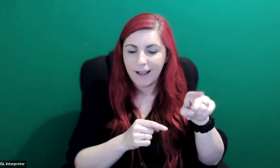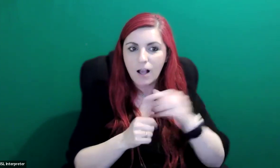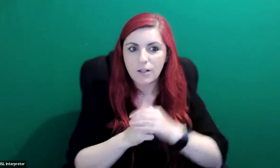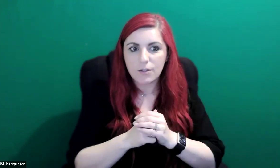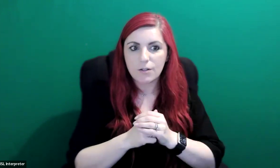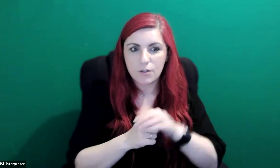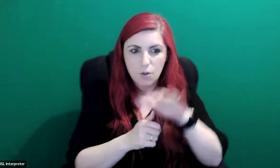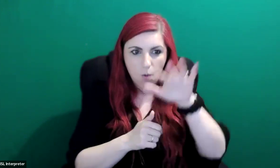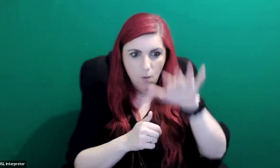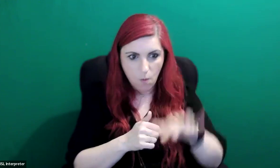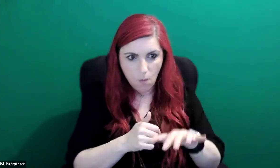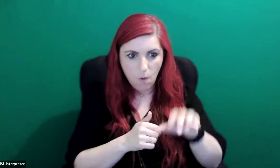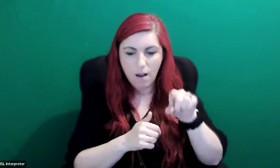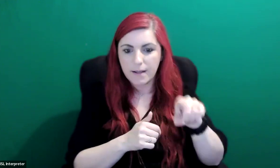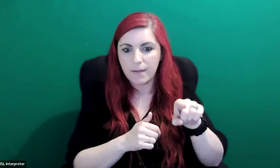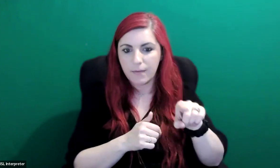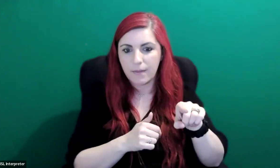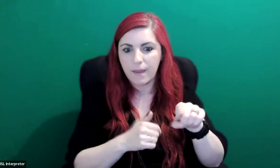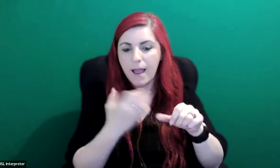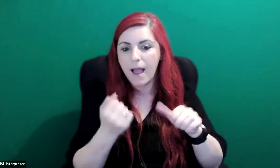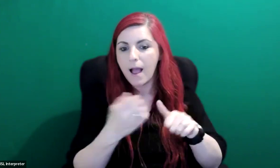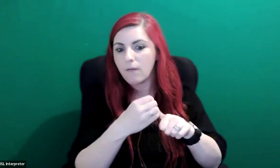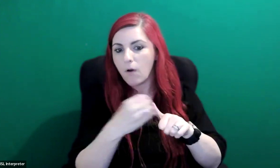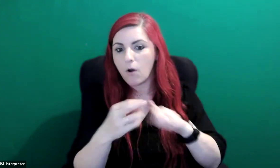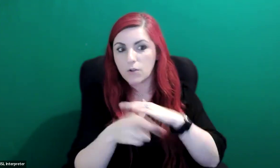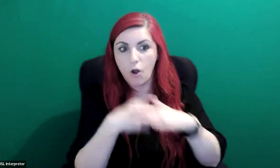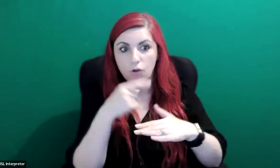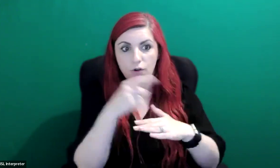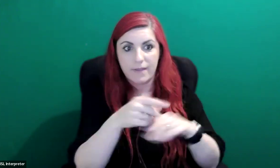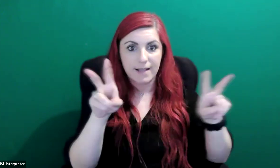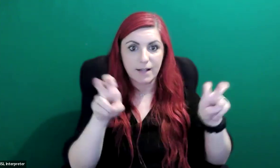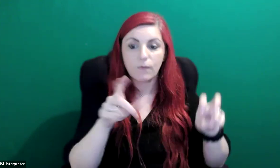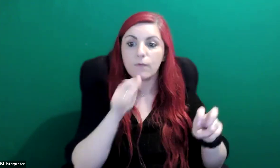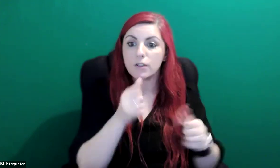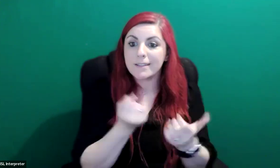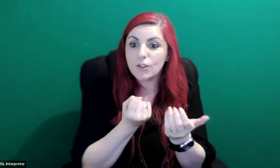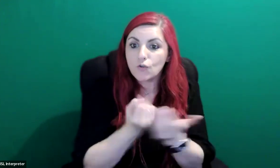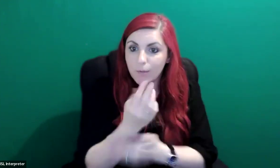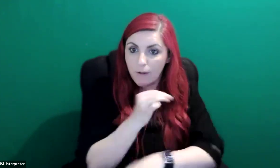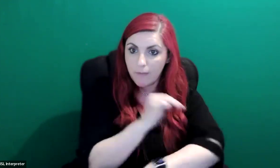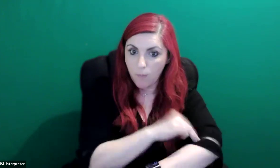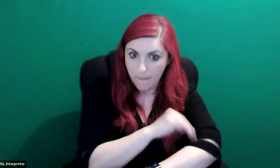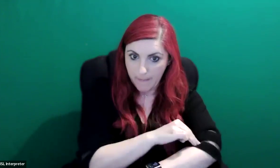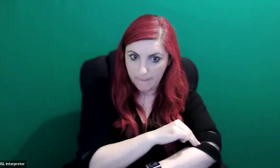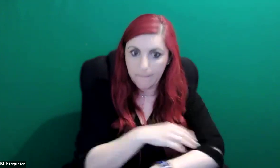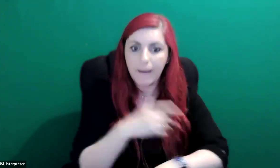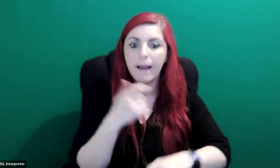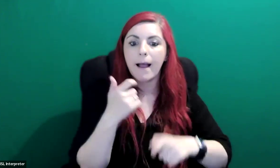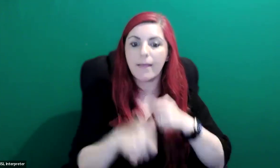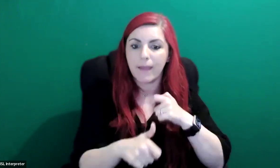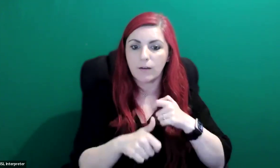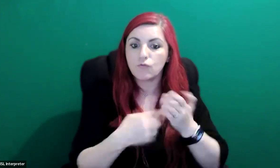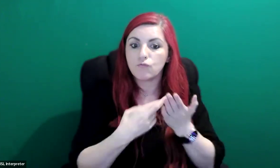there under this heading, we first give a short description of the problem and earlier recommendations that Norway